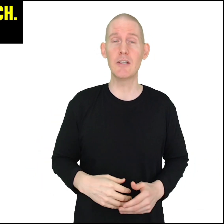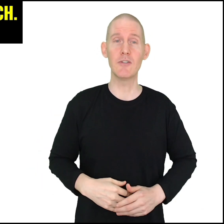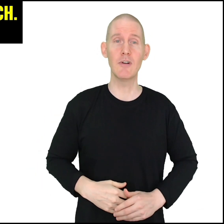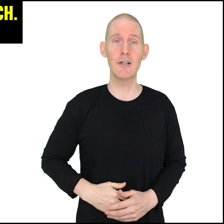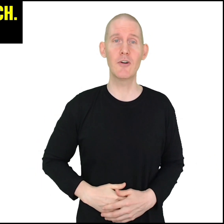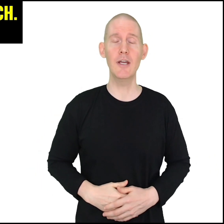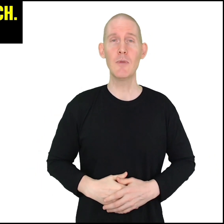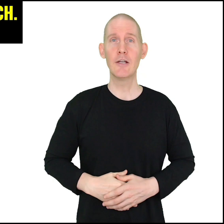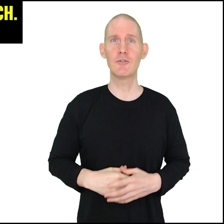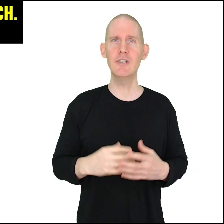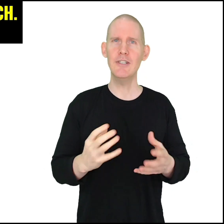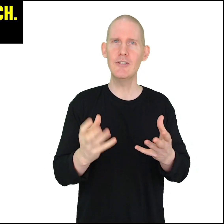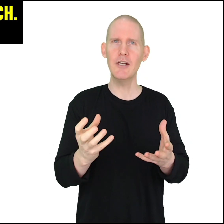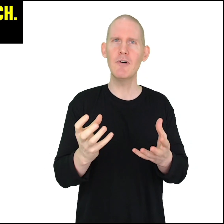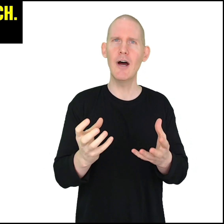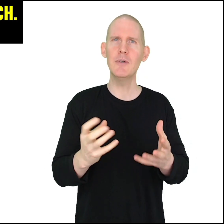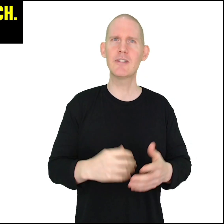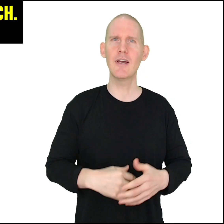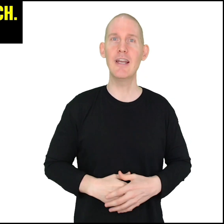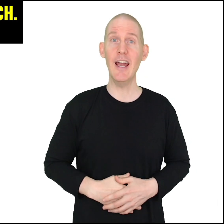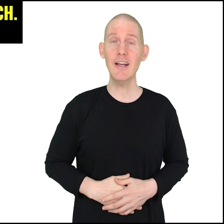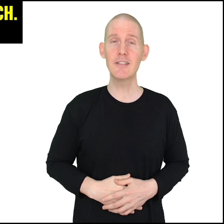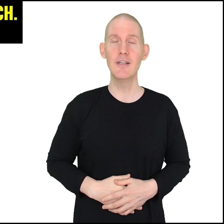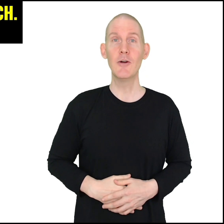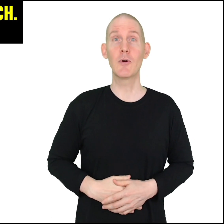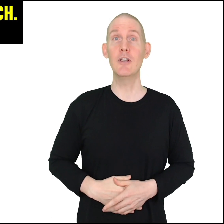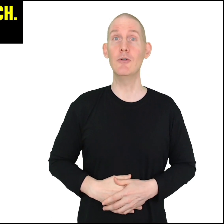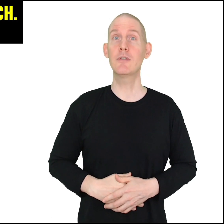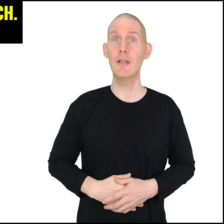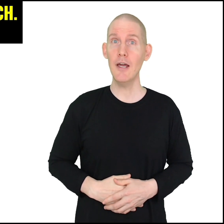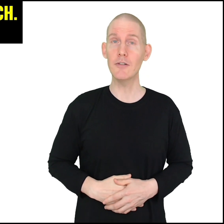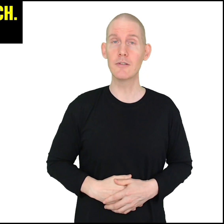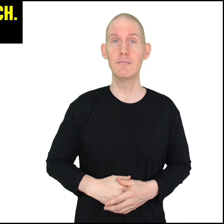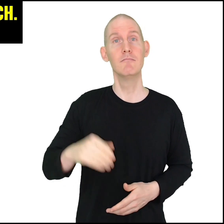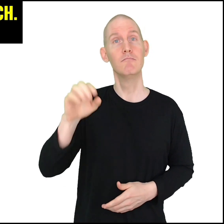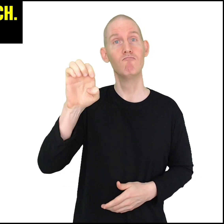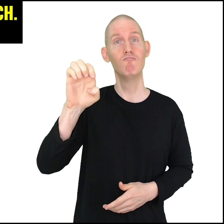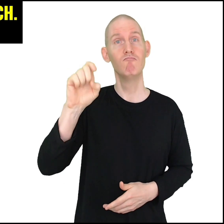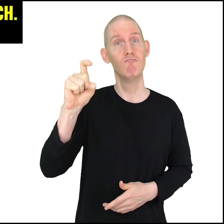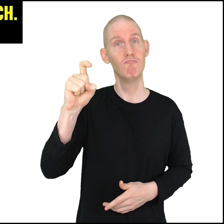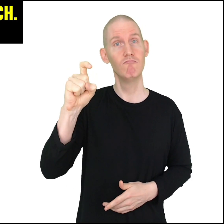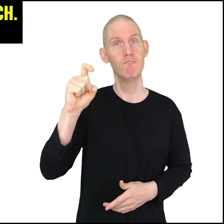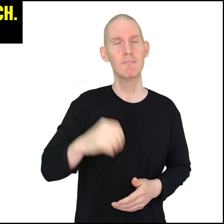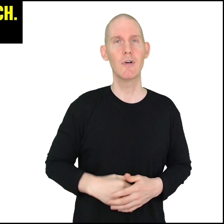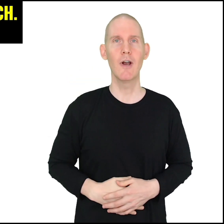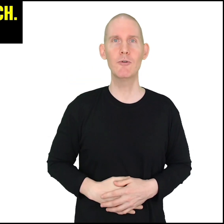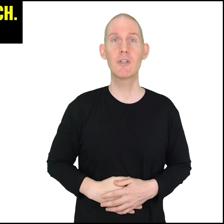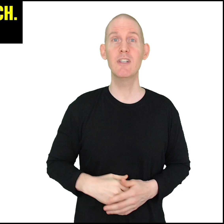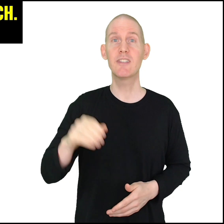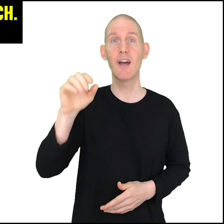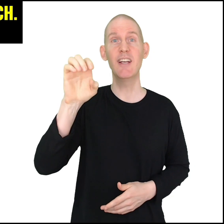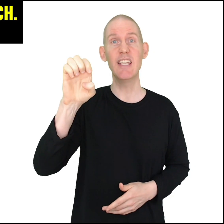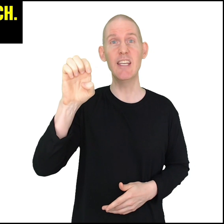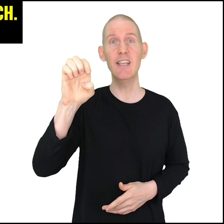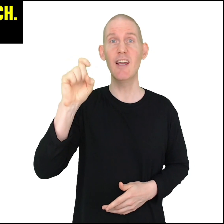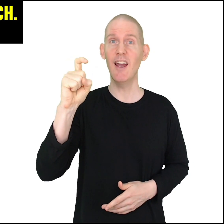right? Okay, so just in general, how do we sign ex? We're going to use the letters. All right, we're just going to sign